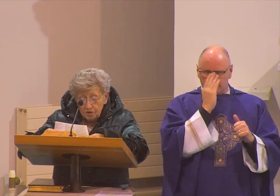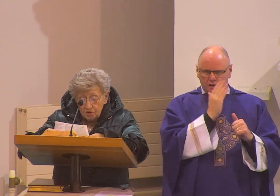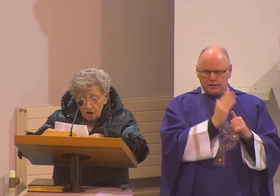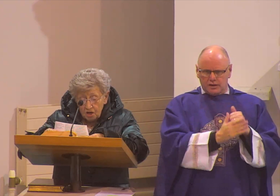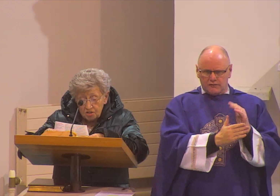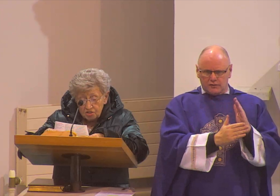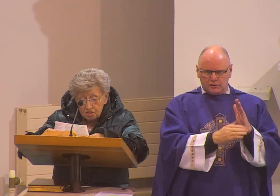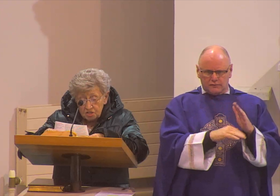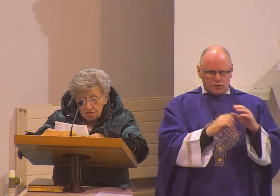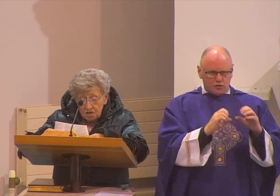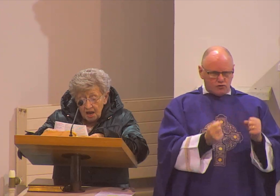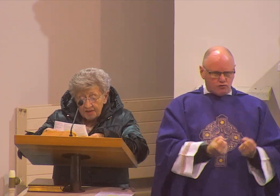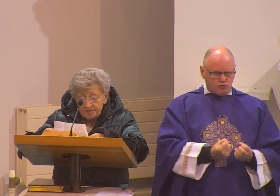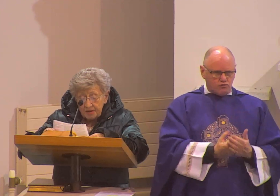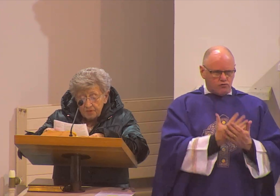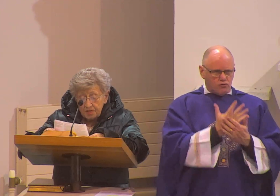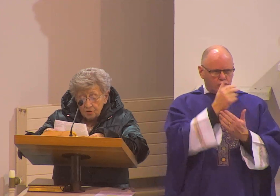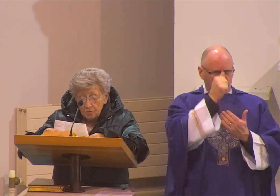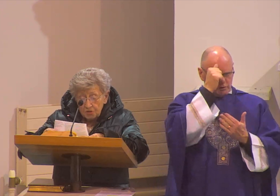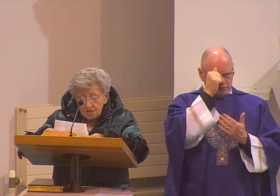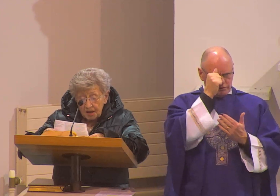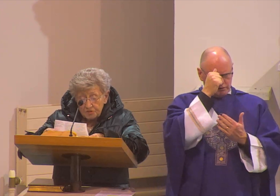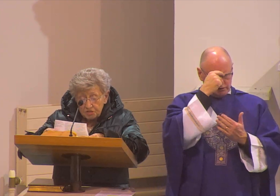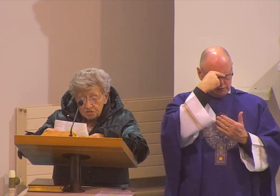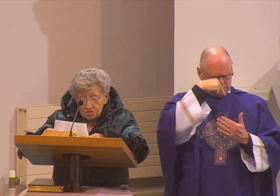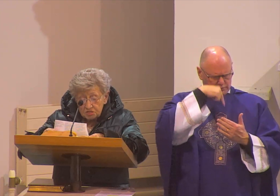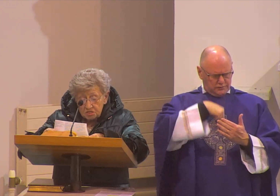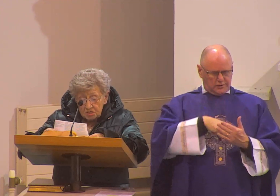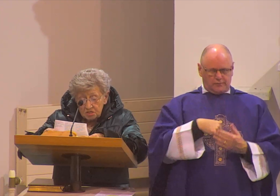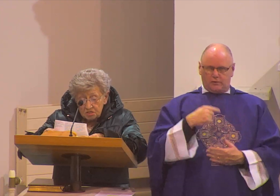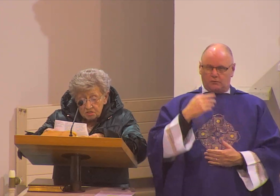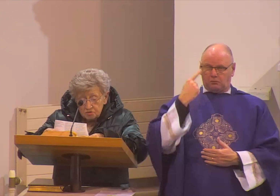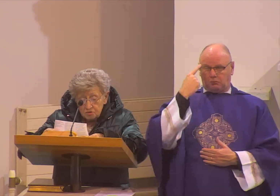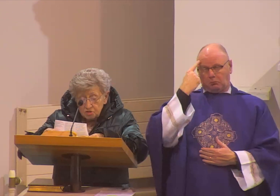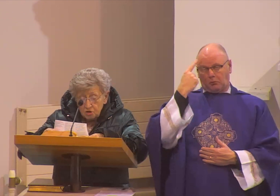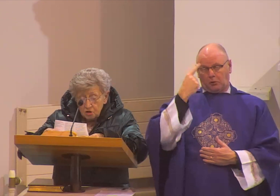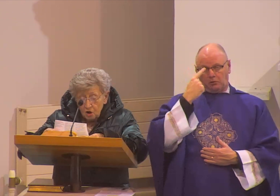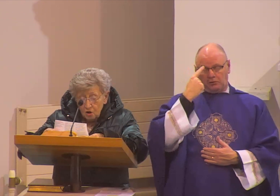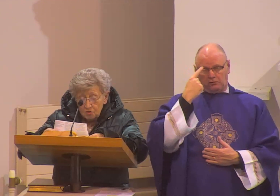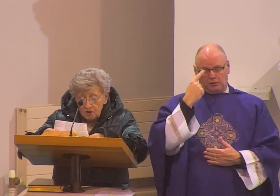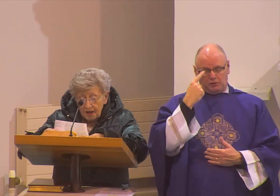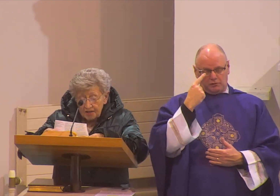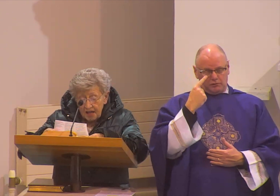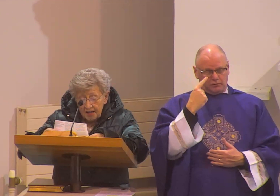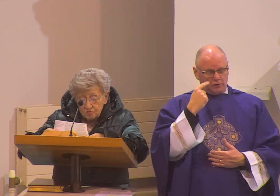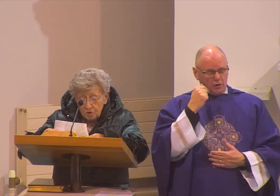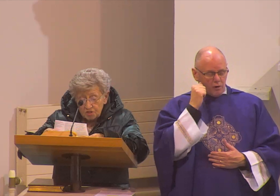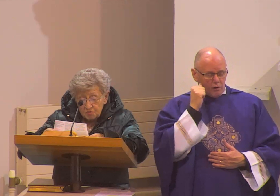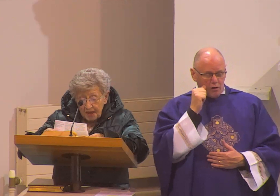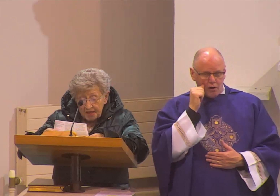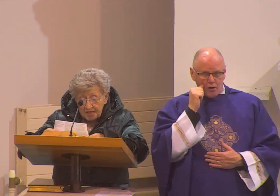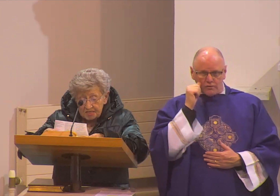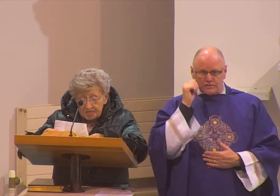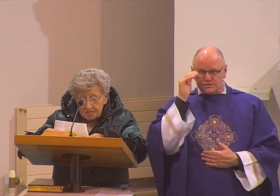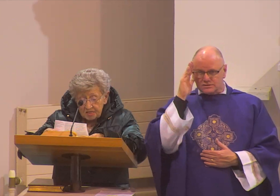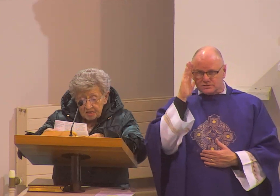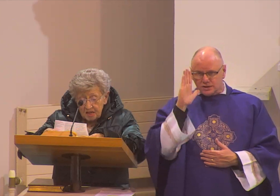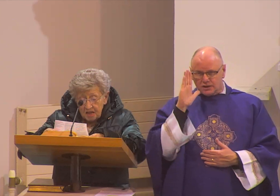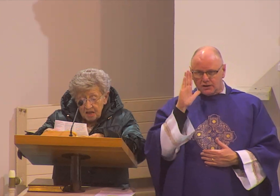improving your knowledge and deepening your perception so that you can always recognize what is